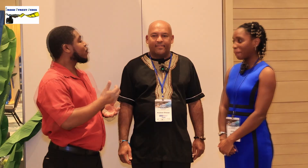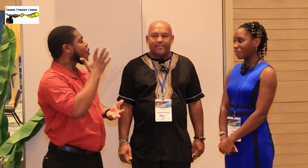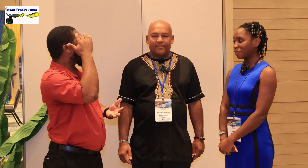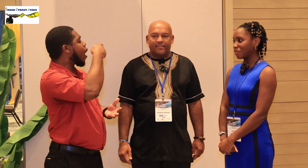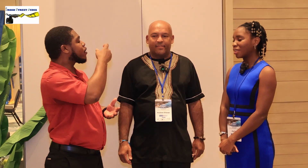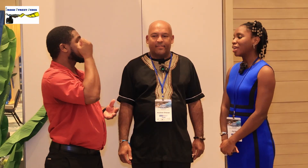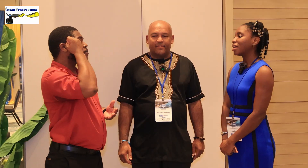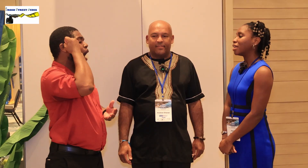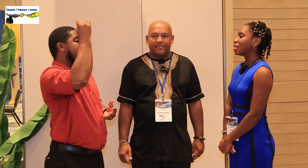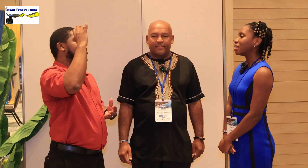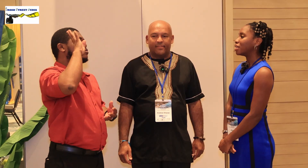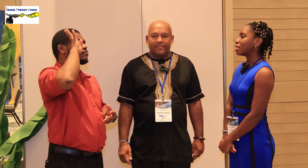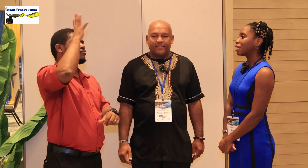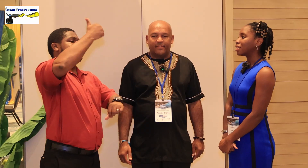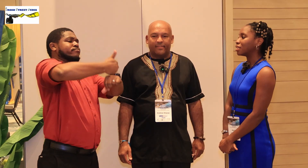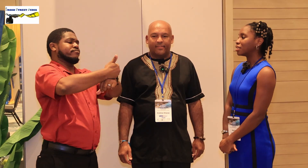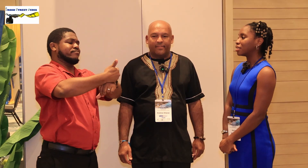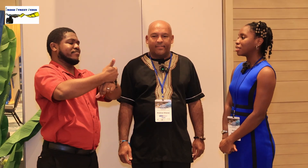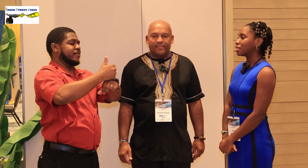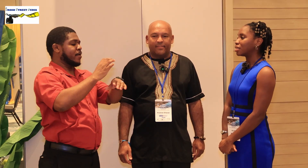Great.